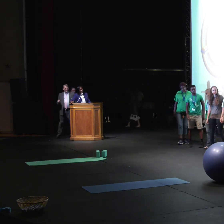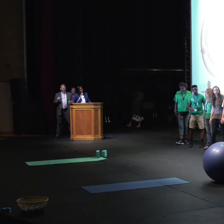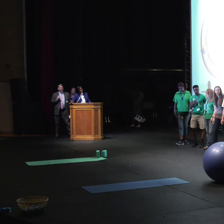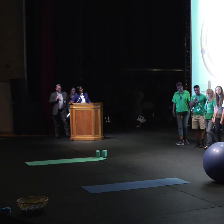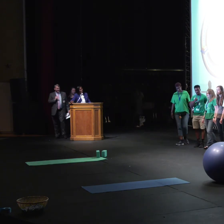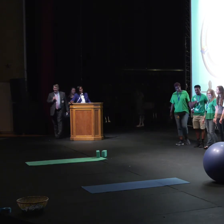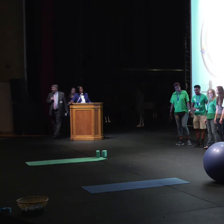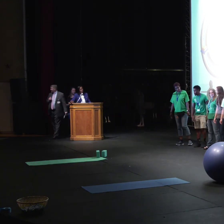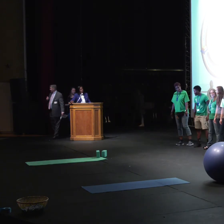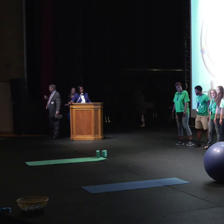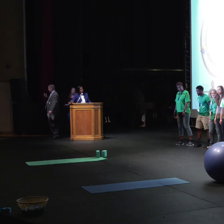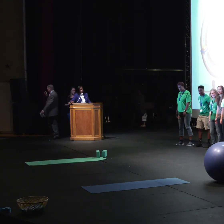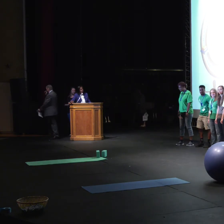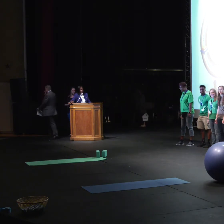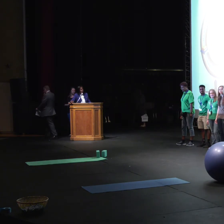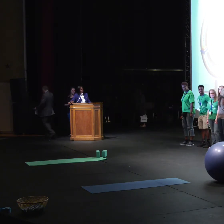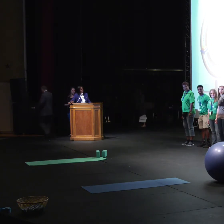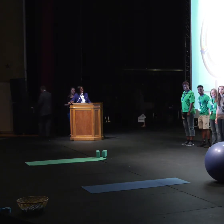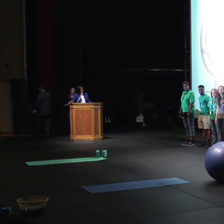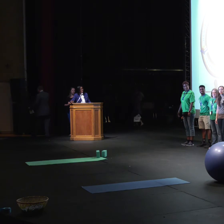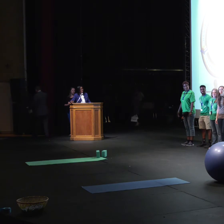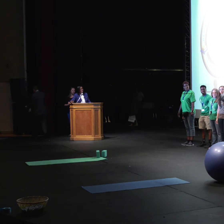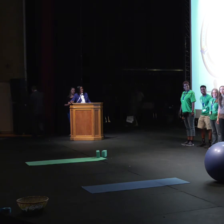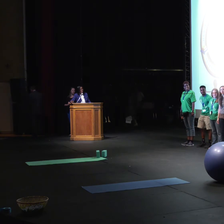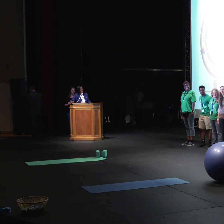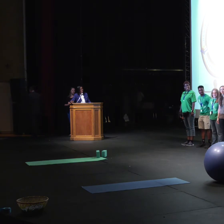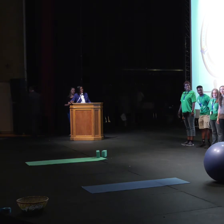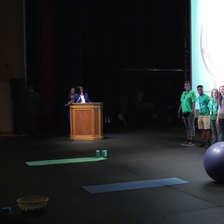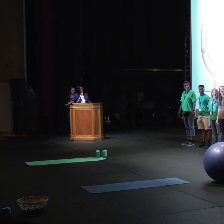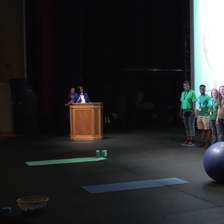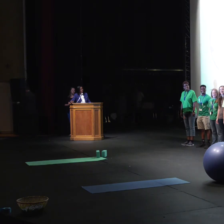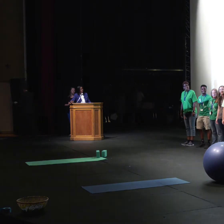All right, Hutchison, working with our little babies.